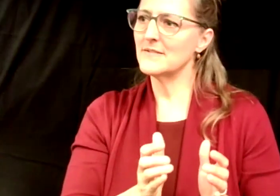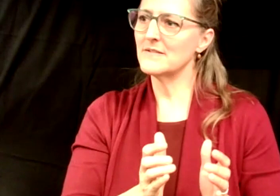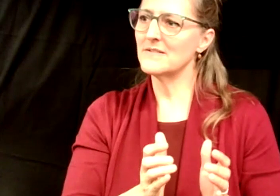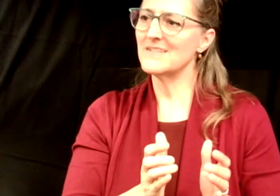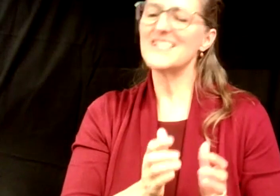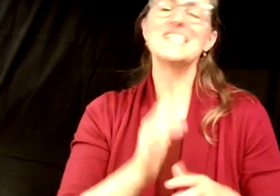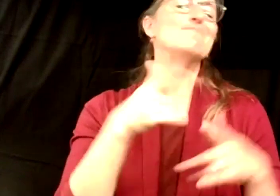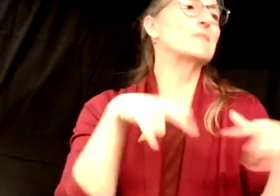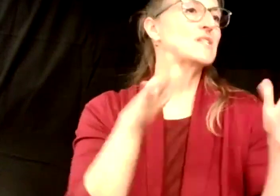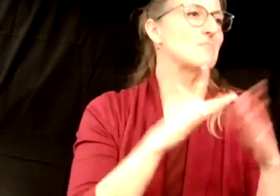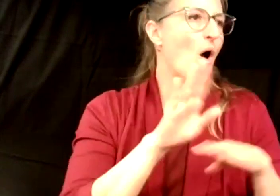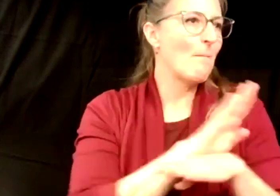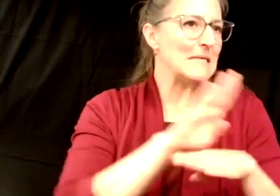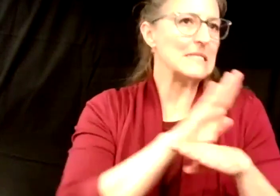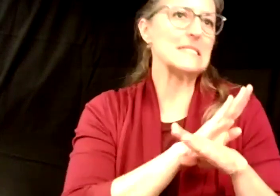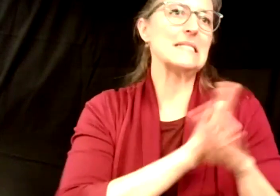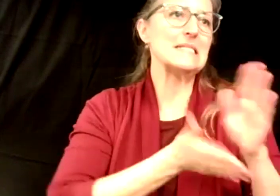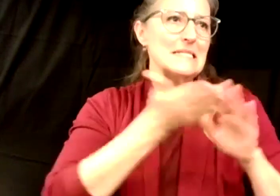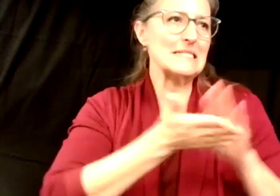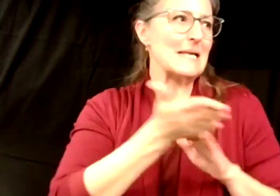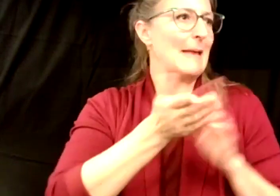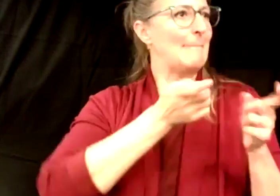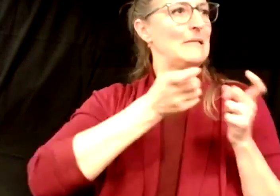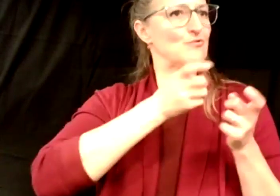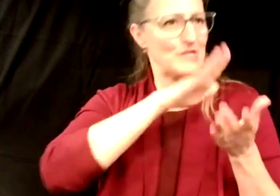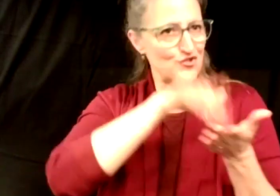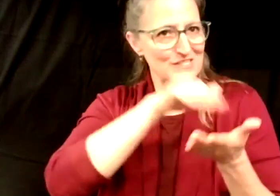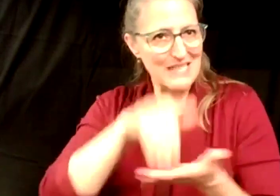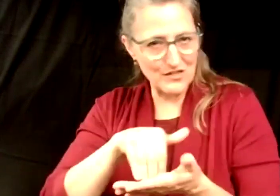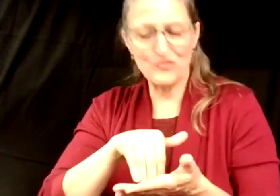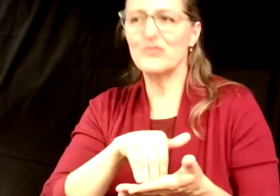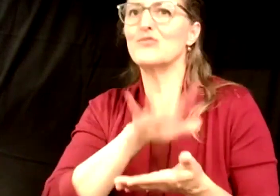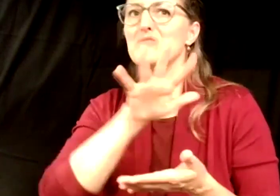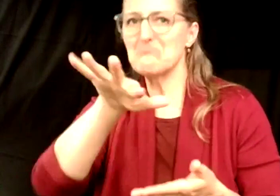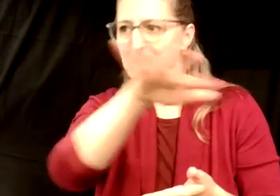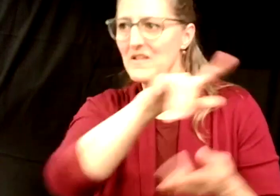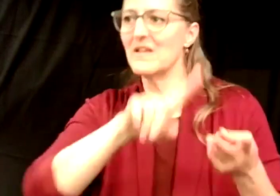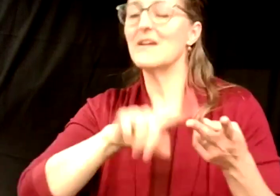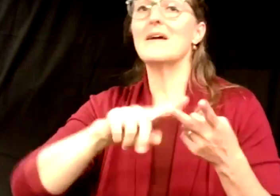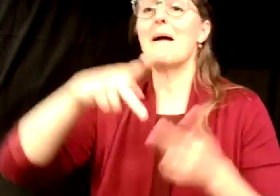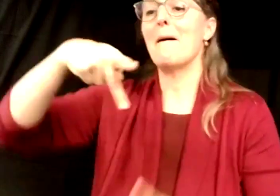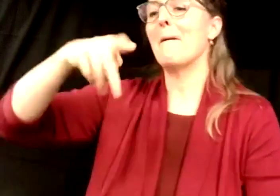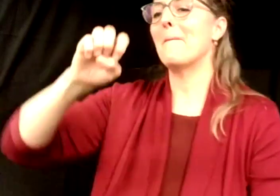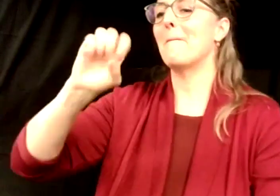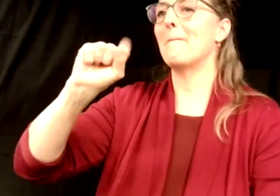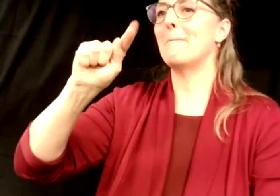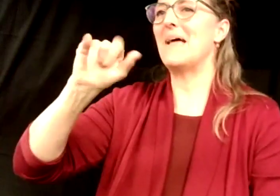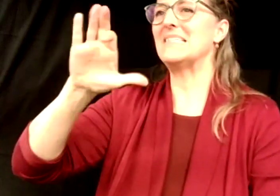small business administration centers that are around and about. There's the pesticide training,